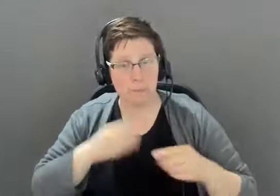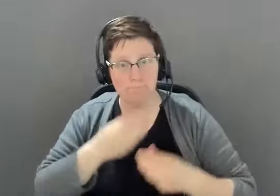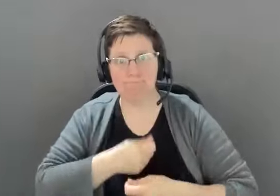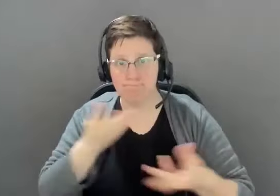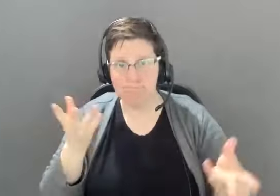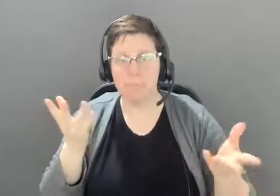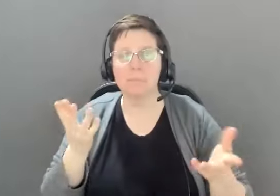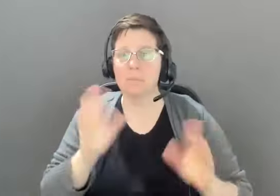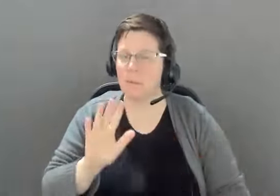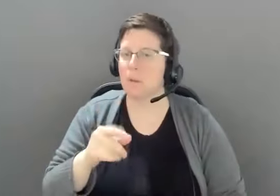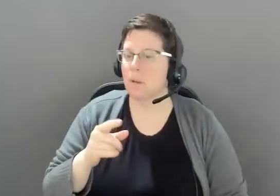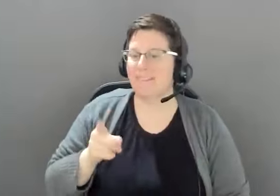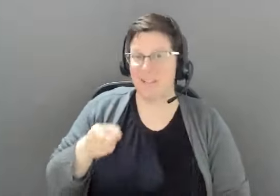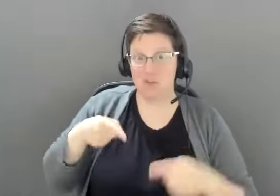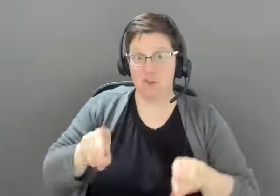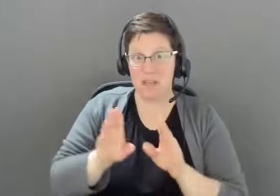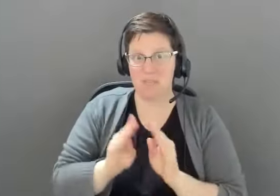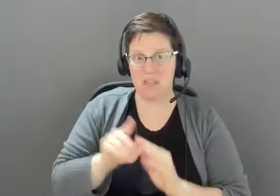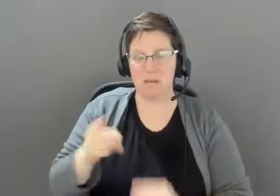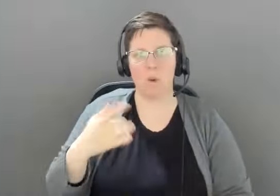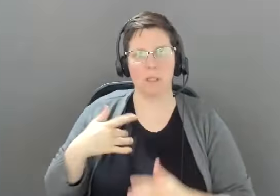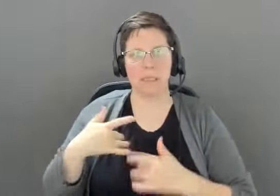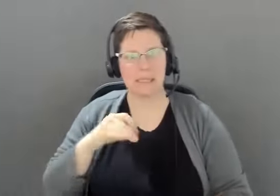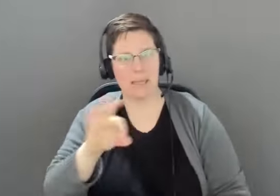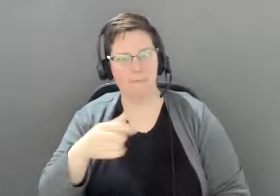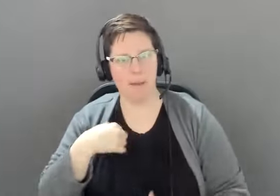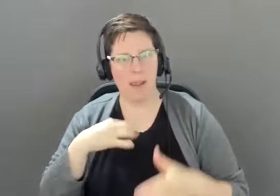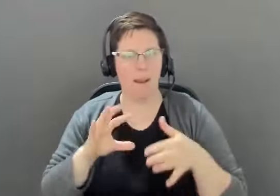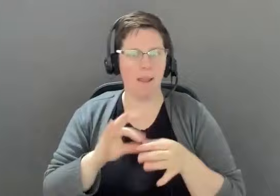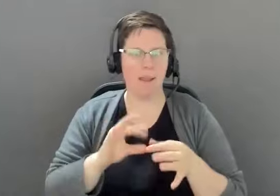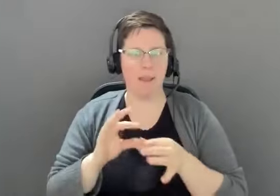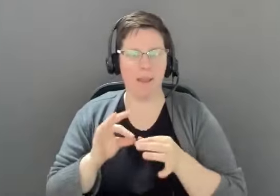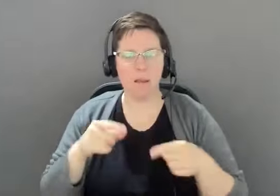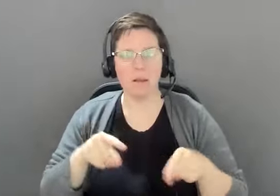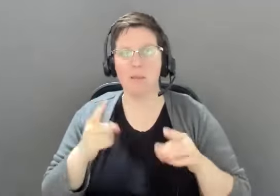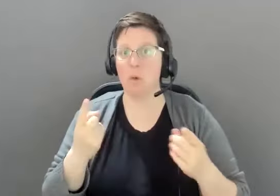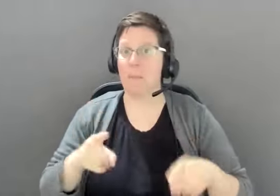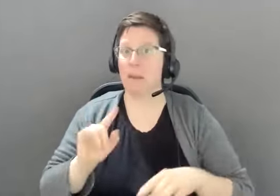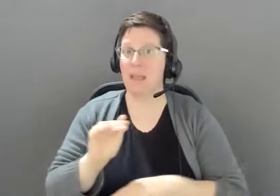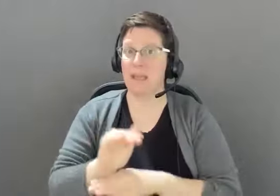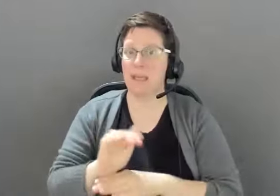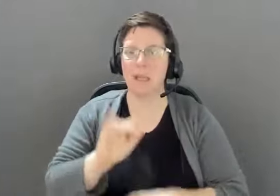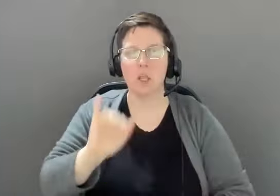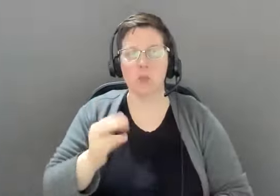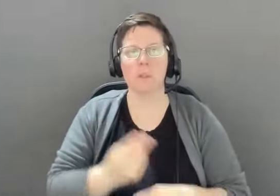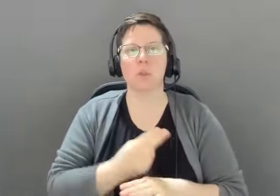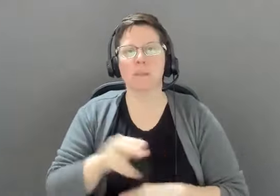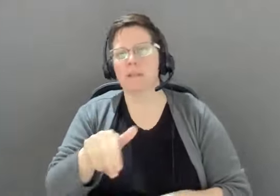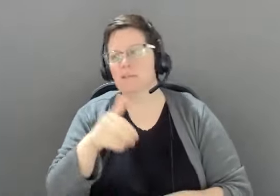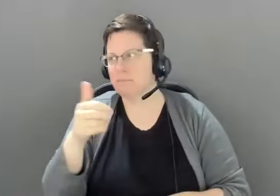Their only concern during that meeting was that if I talked about the events of that night, it could be used as another statement in court. I